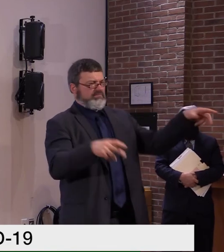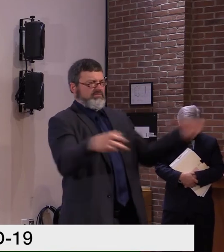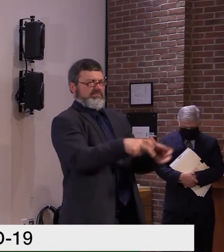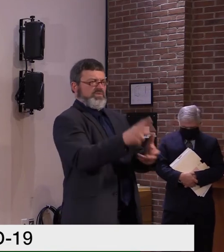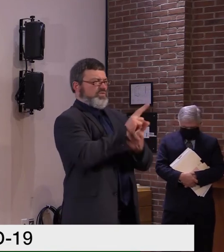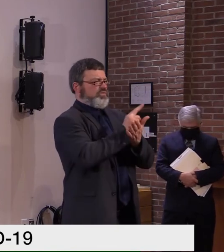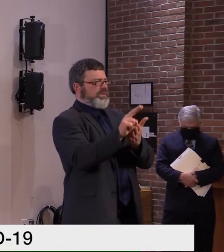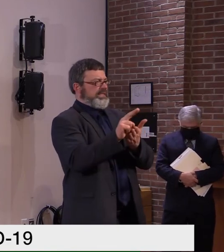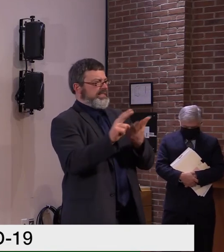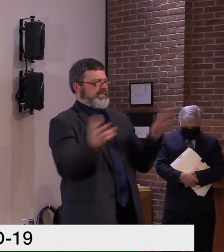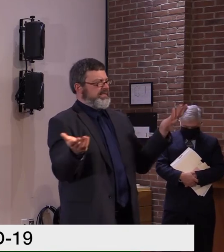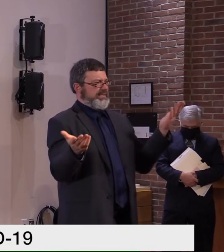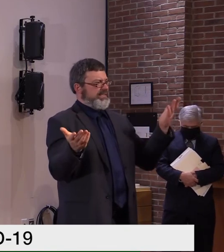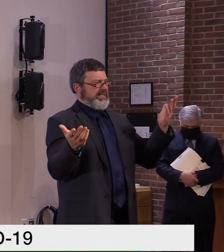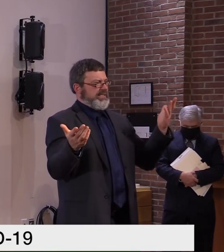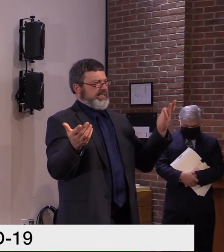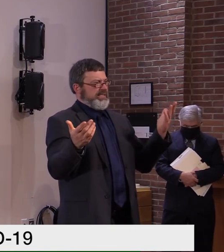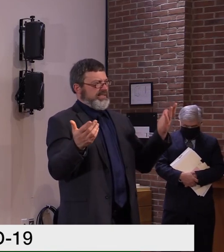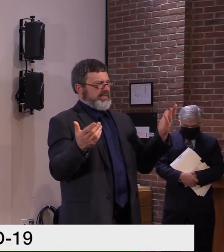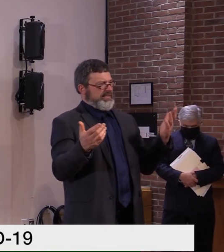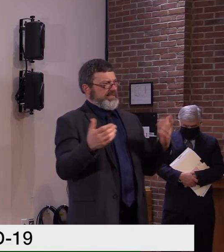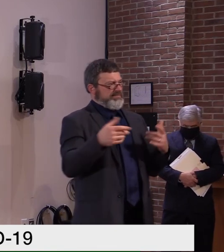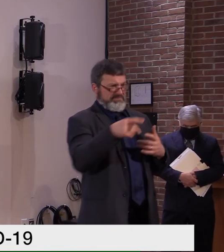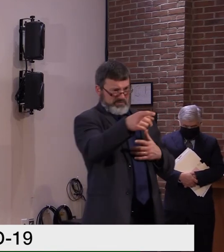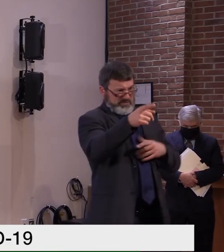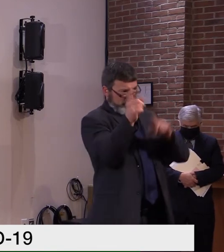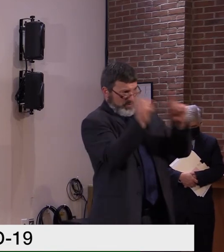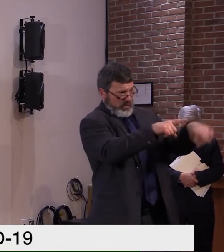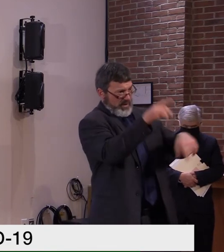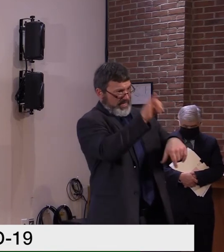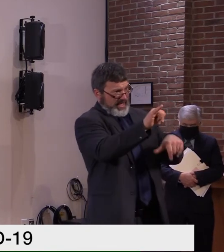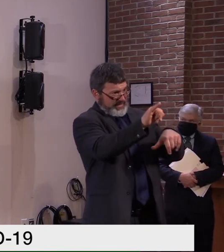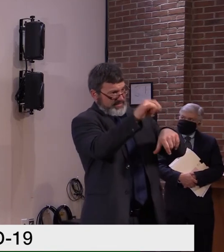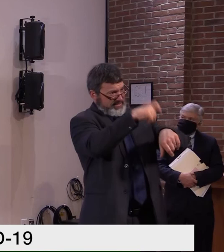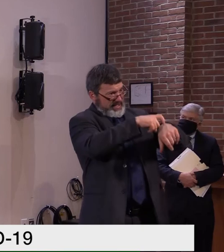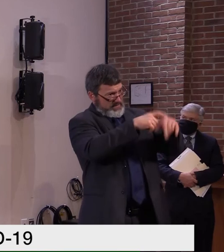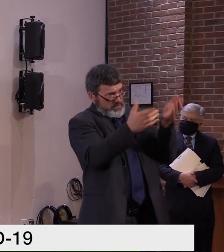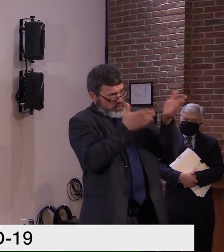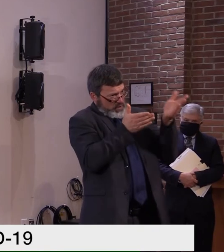listed at the time listed, because that would be of concern.